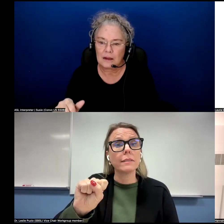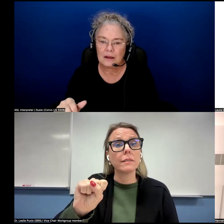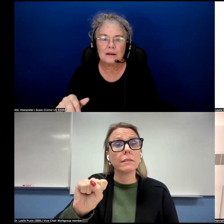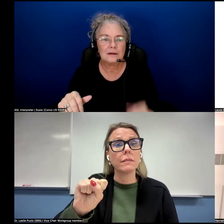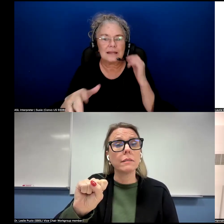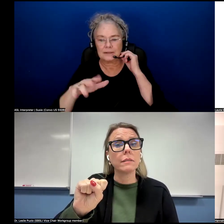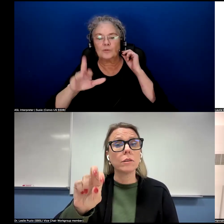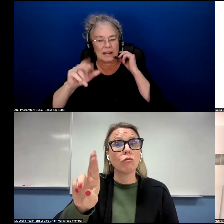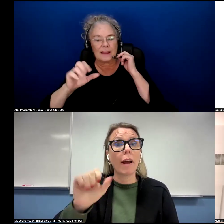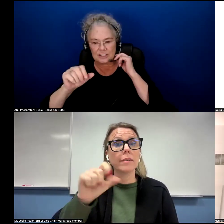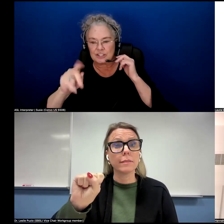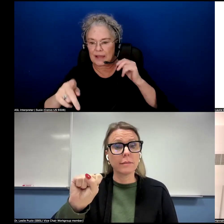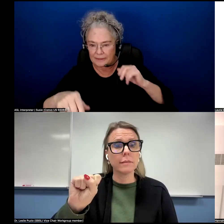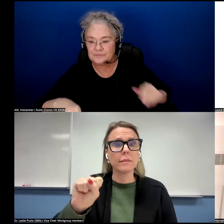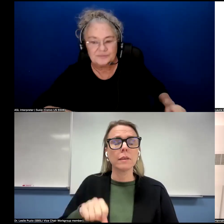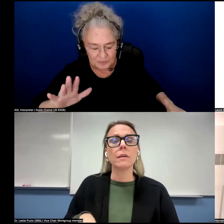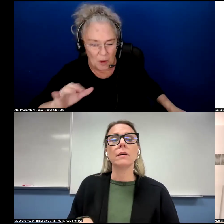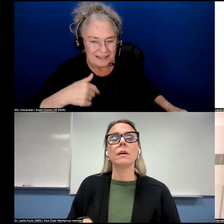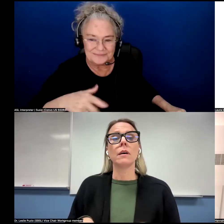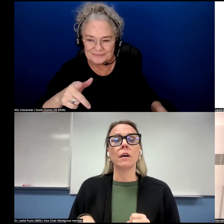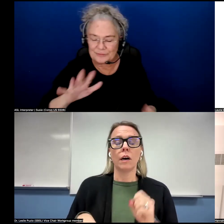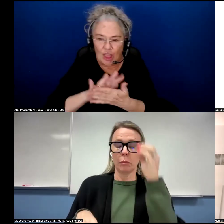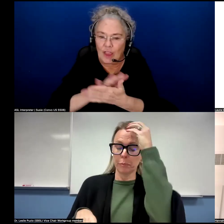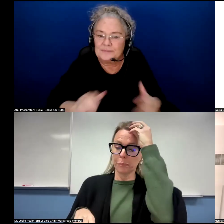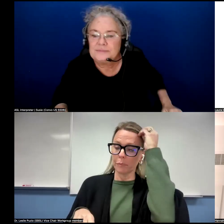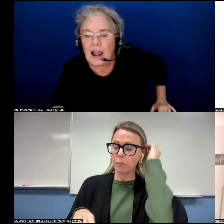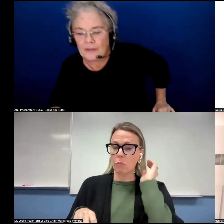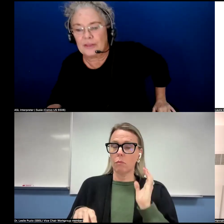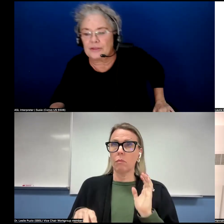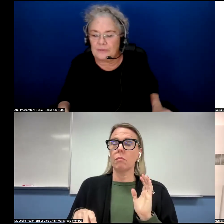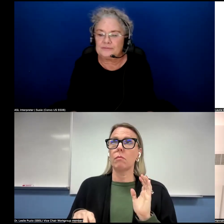Regulations, regs. yeah, regulations. Okay.